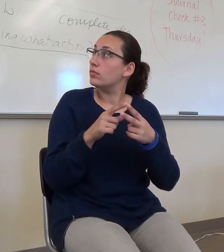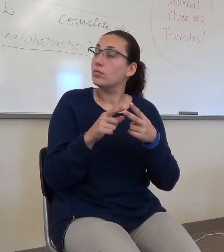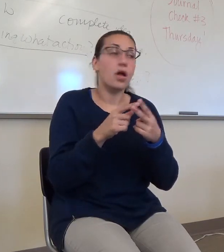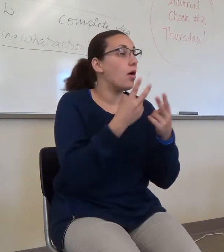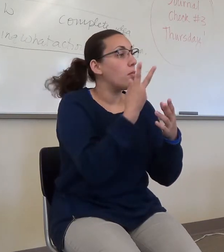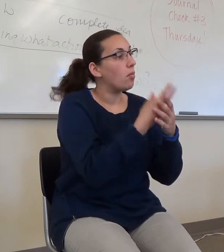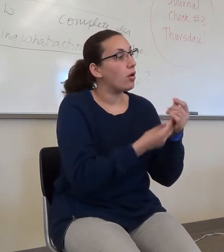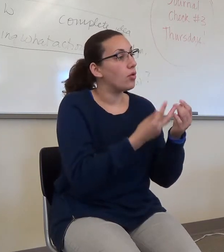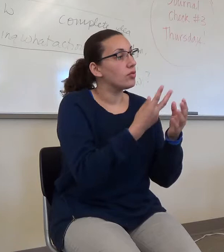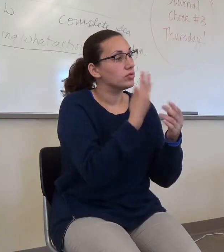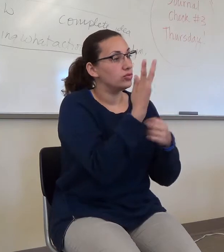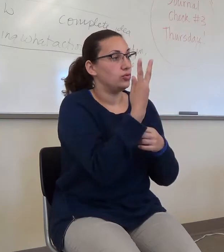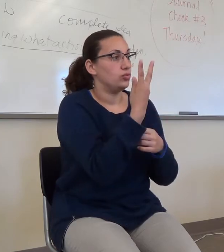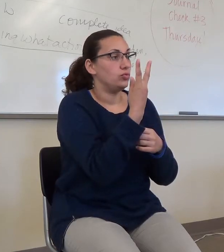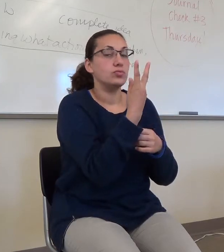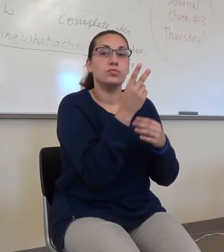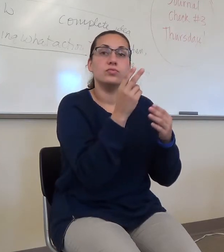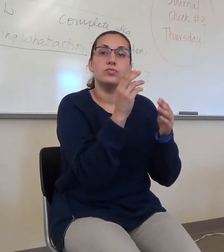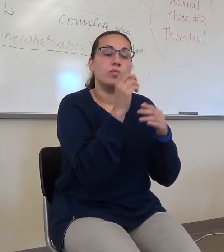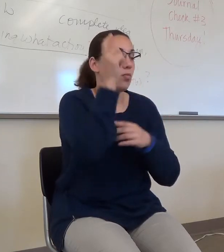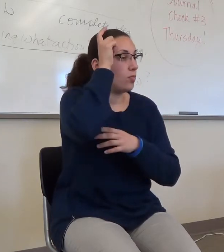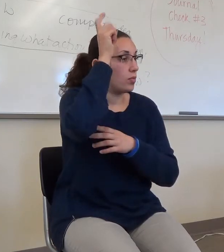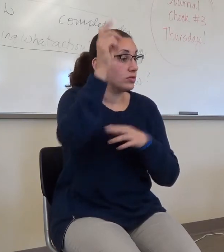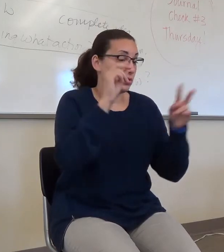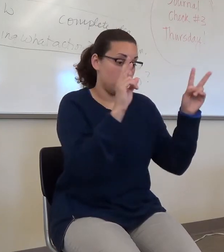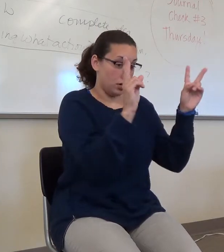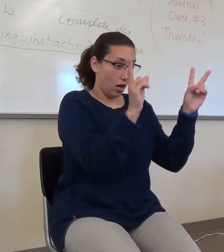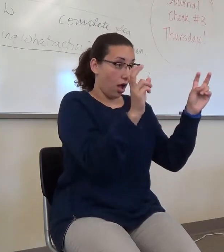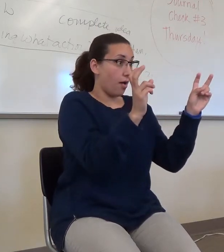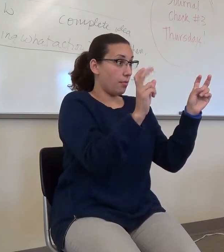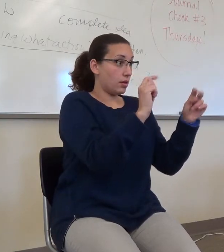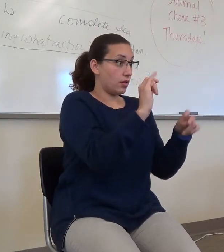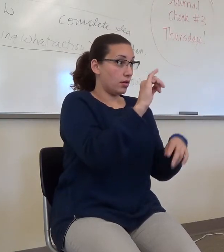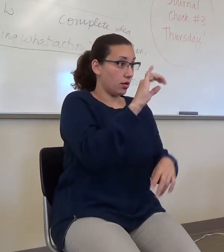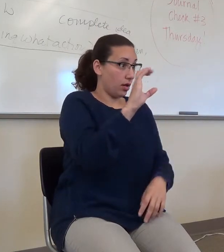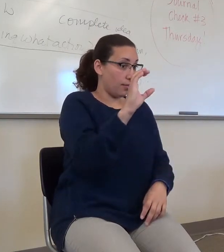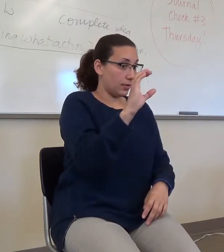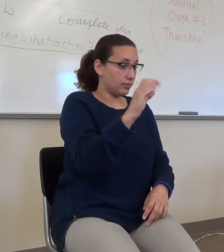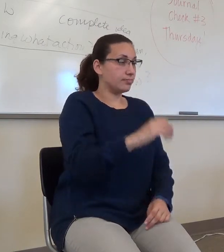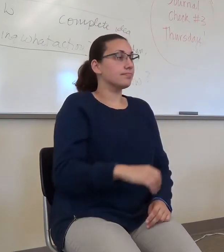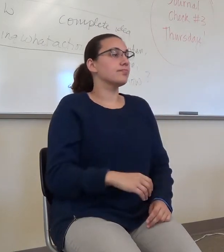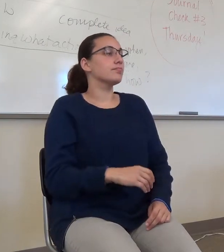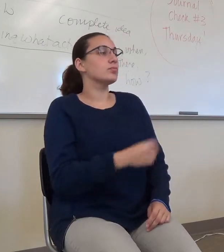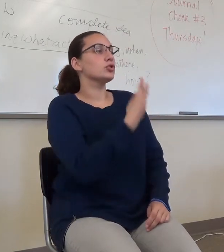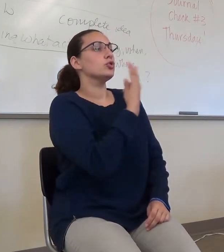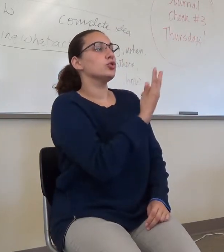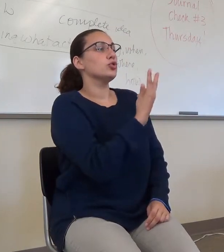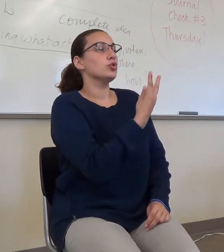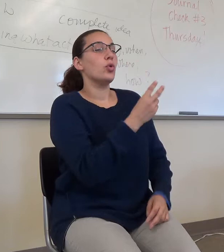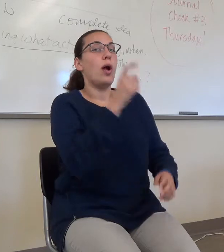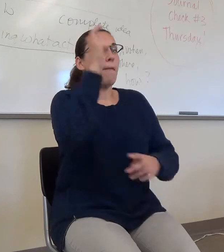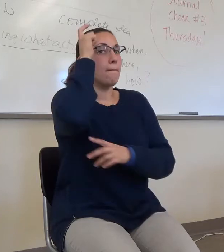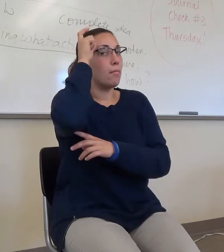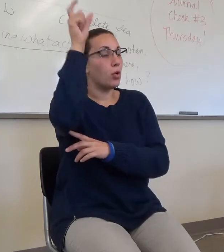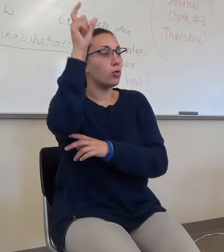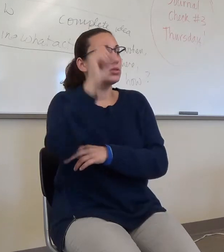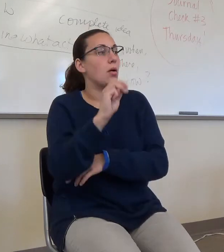Okay. So the topic is the two moons of Mars. And even though this is a really